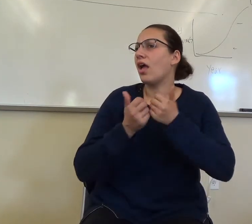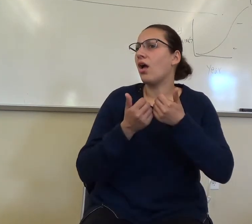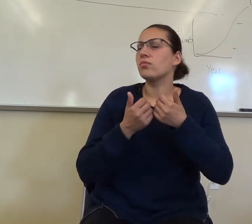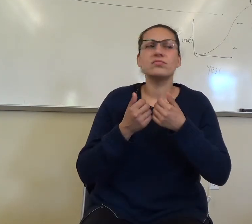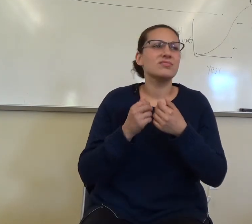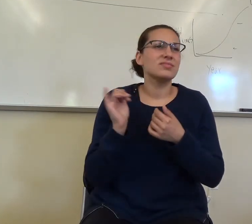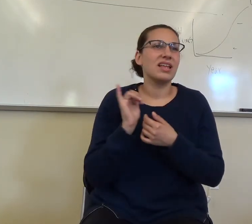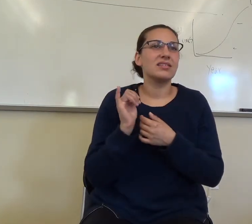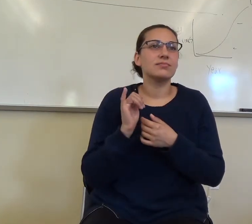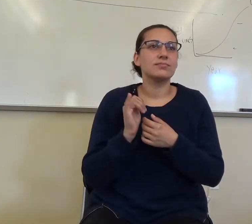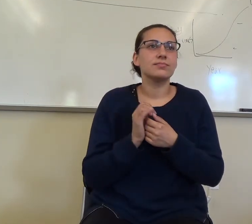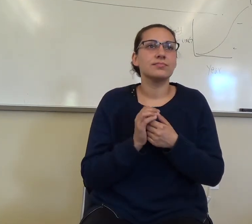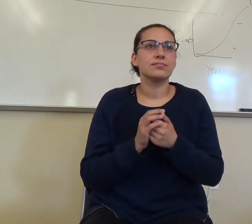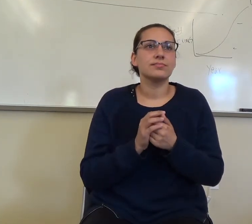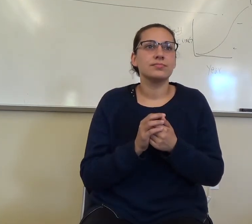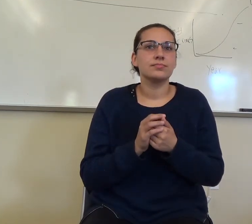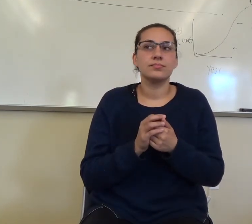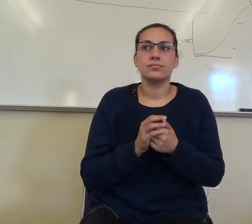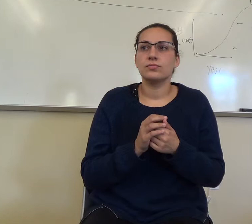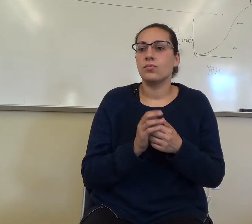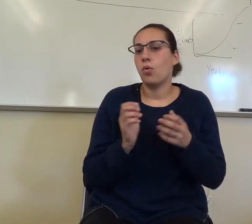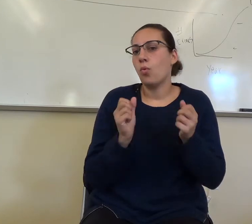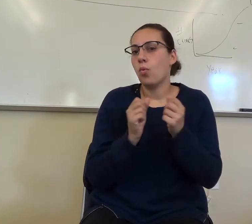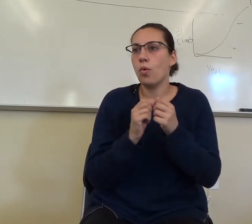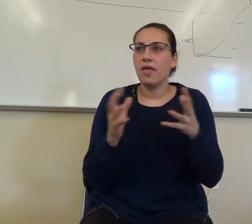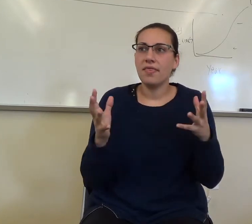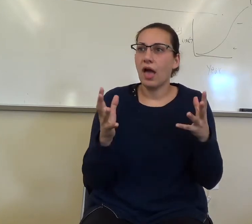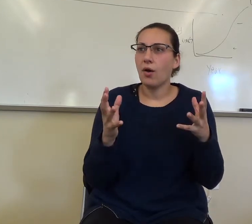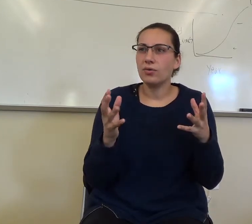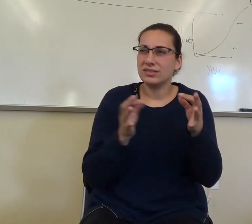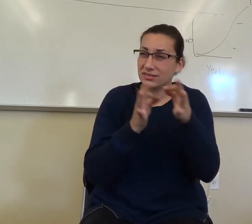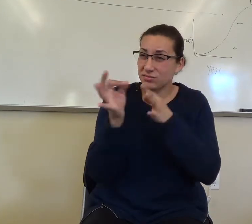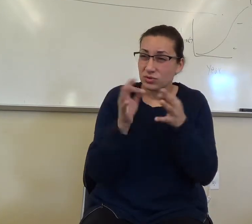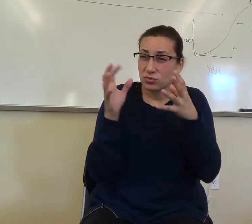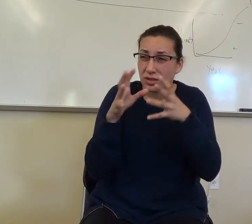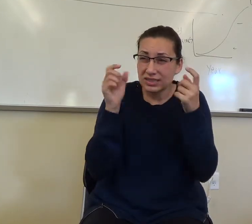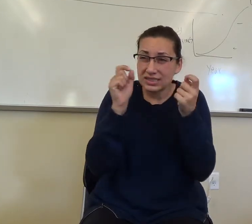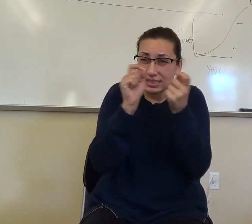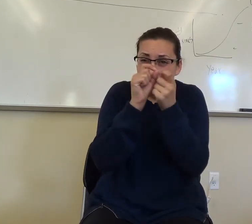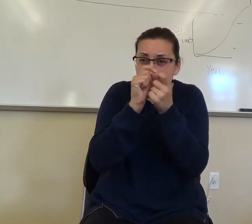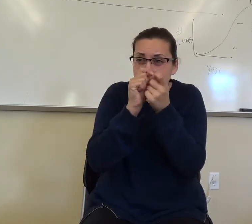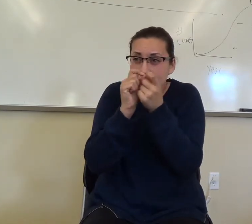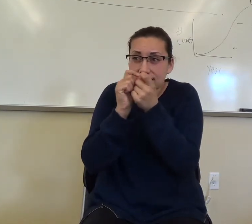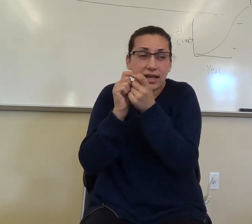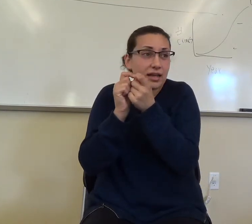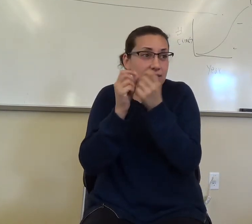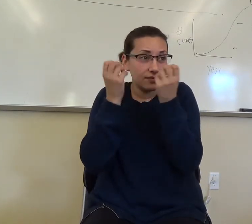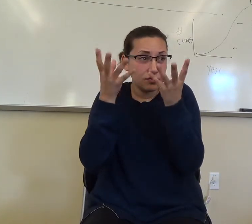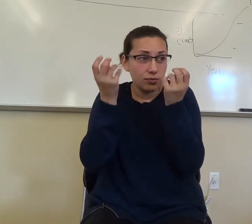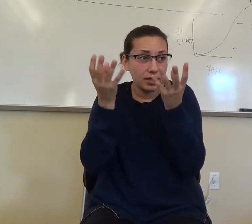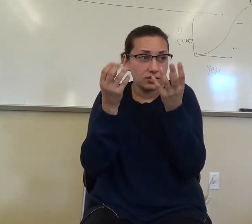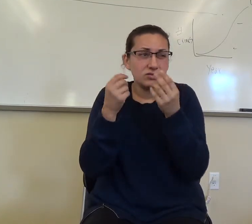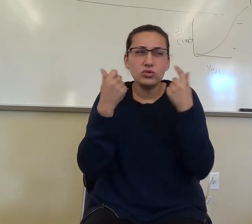without, like I say, without going into those two details, because I'm trying to get you just into one sentence here, not a whole